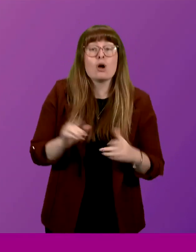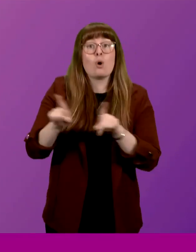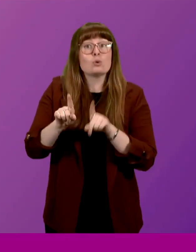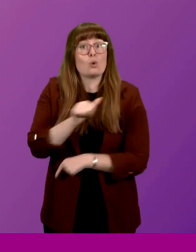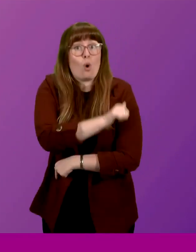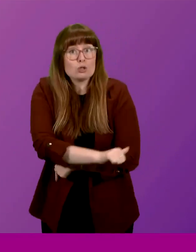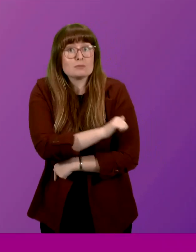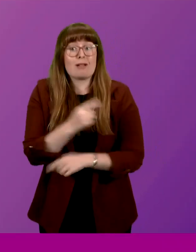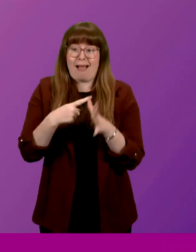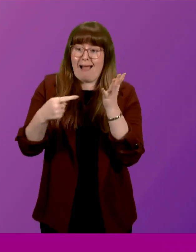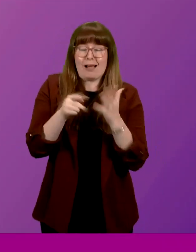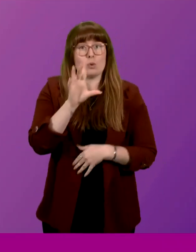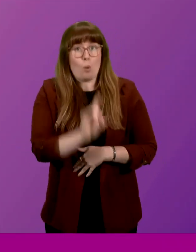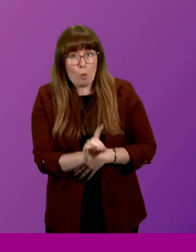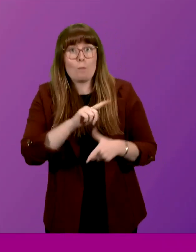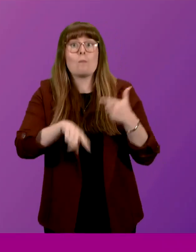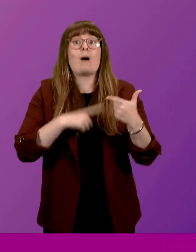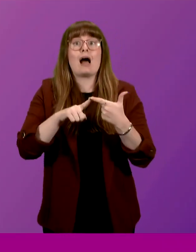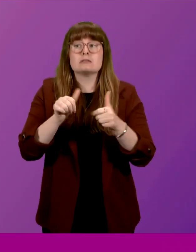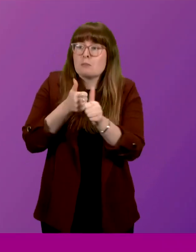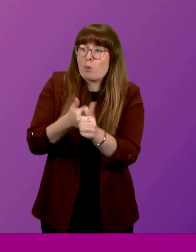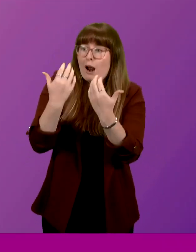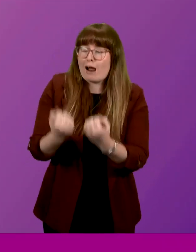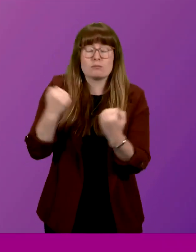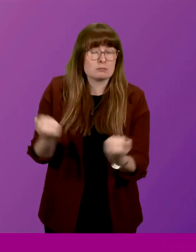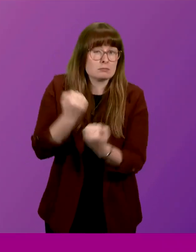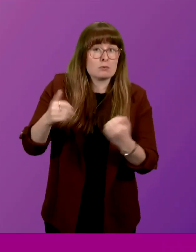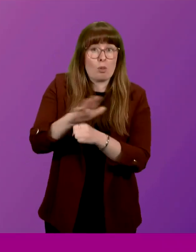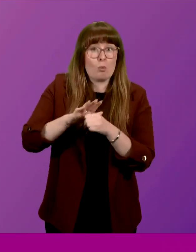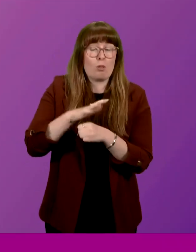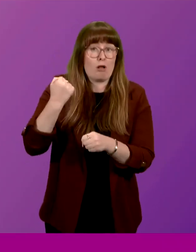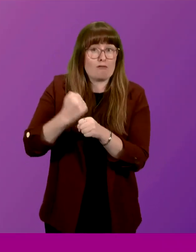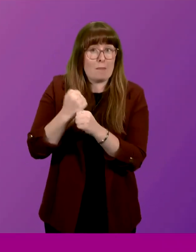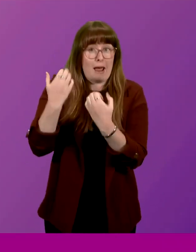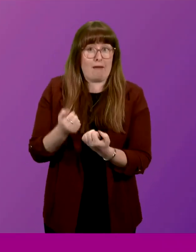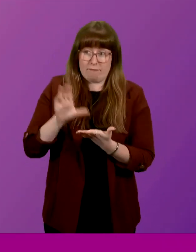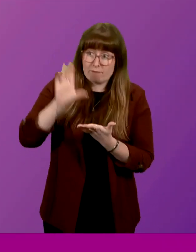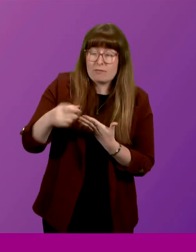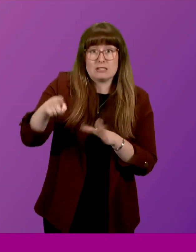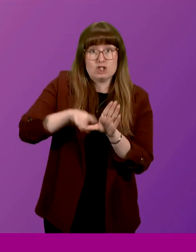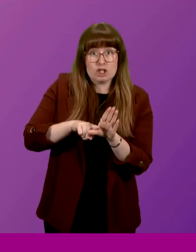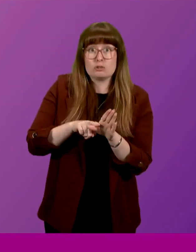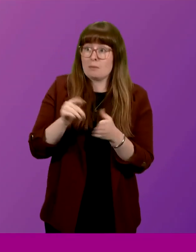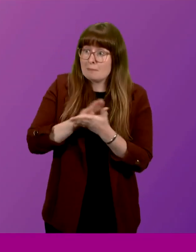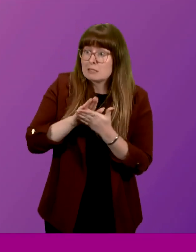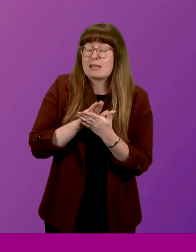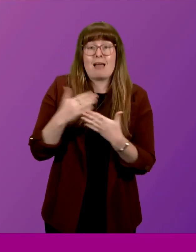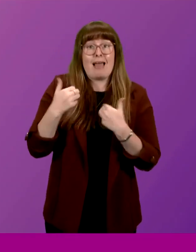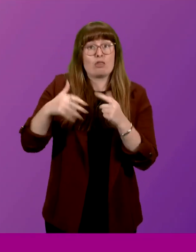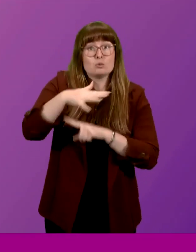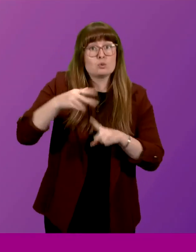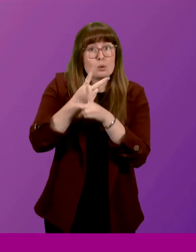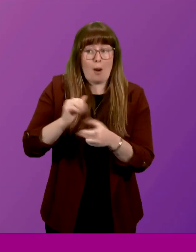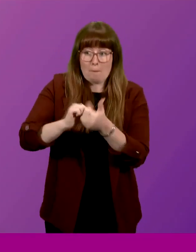hospital at home and the support that's been put in place through the strong local government settlement that we gave this year to strengthen health and social care